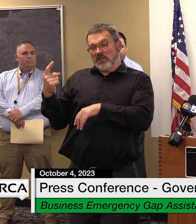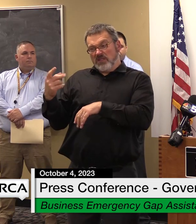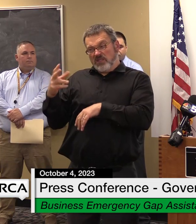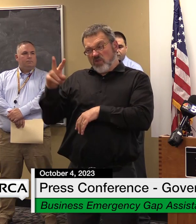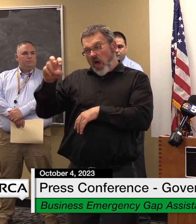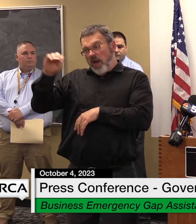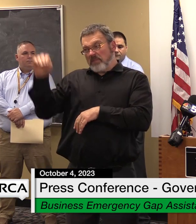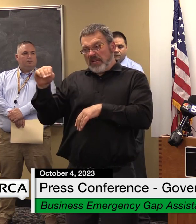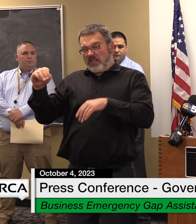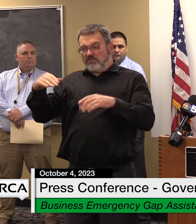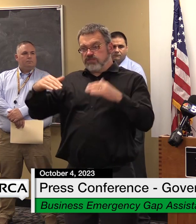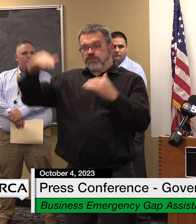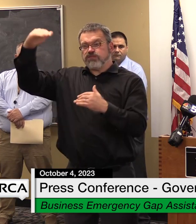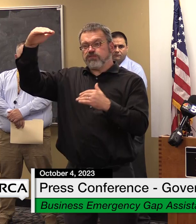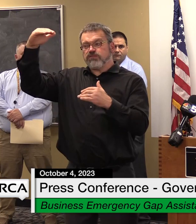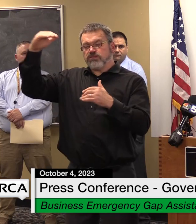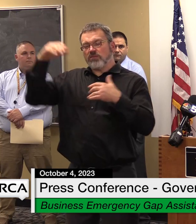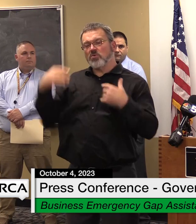assistance.